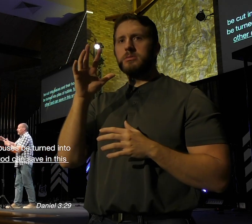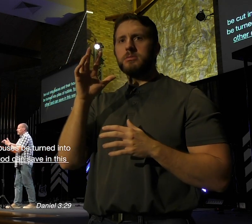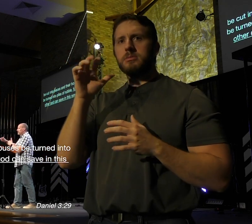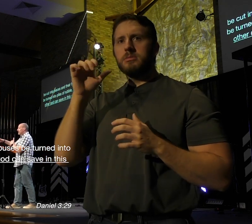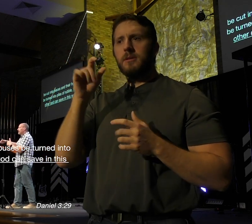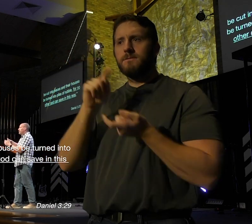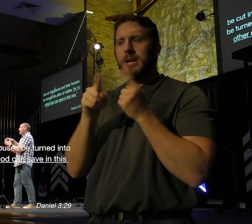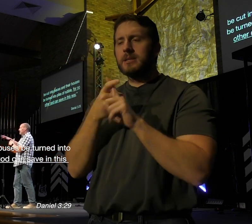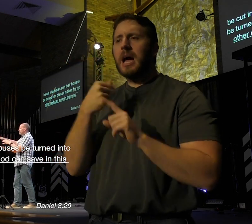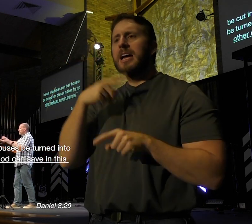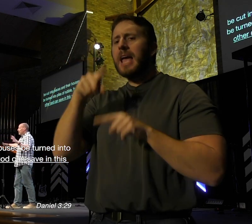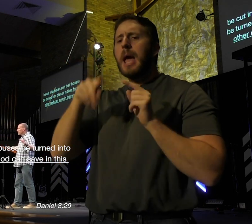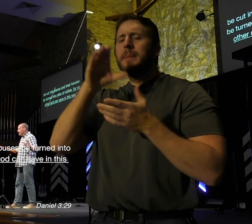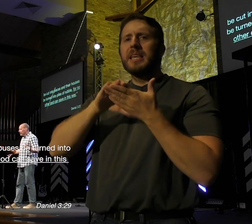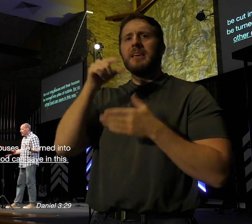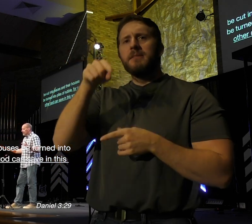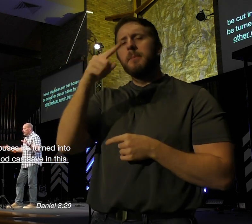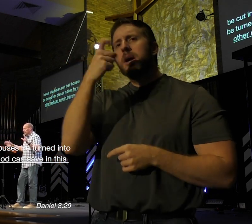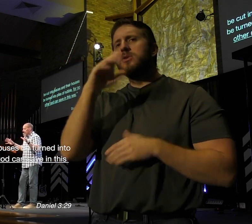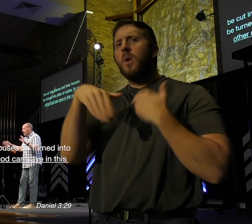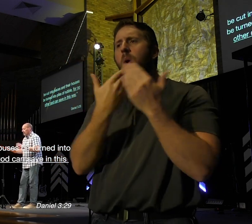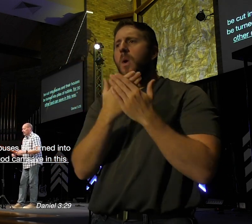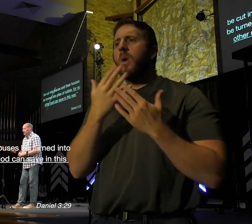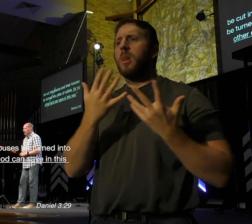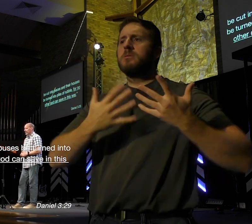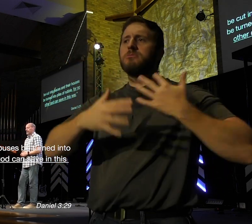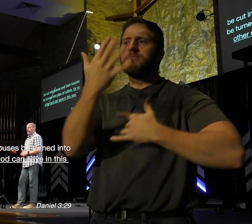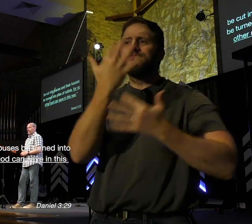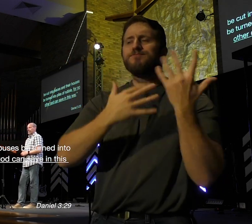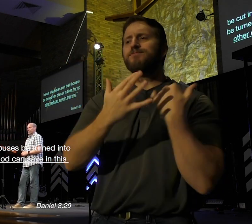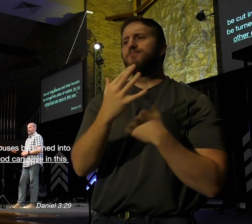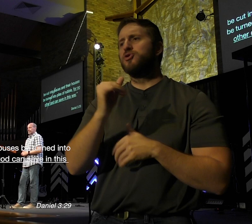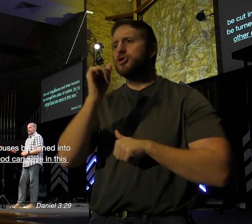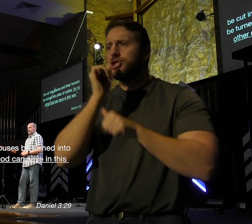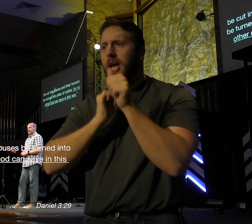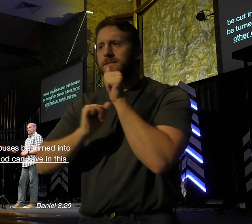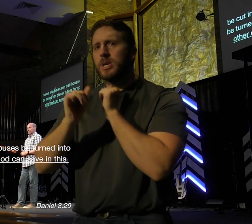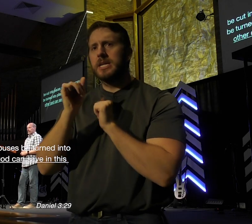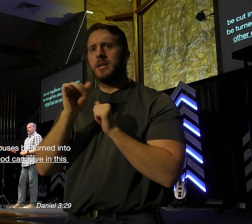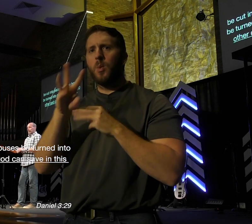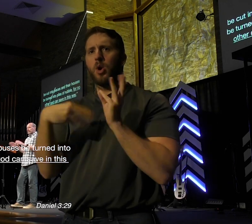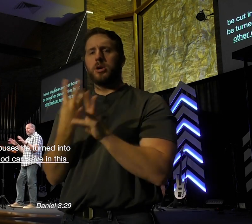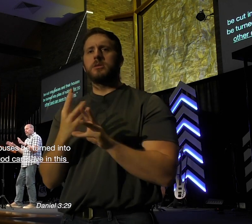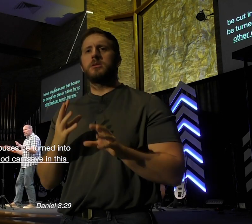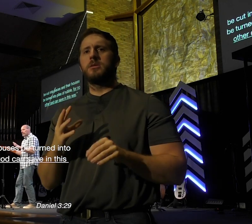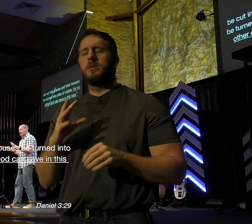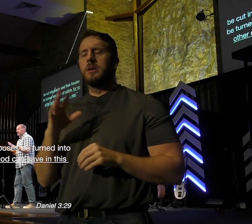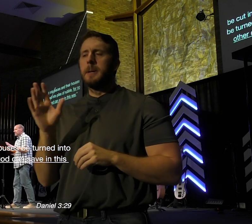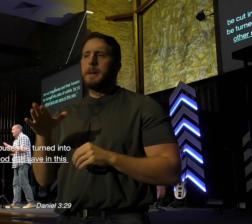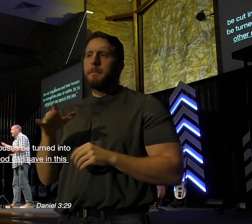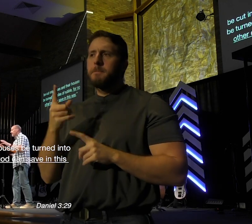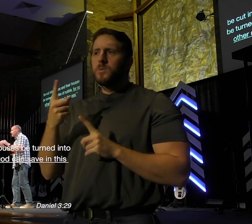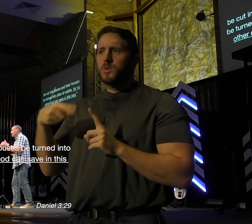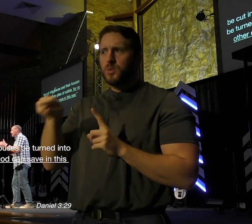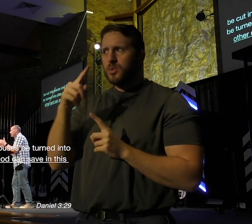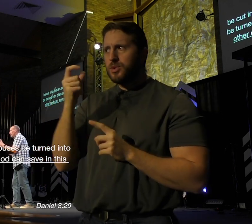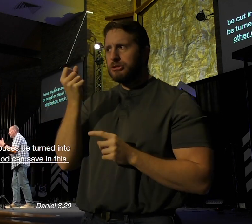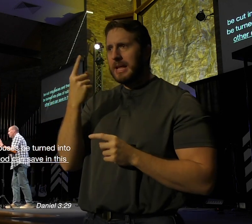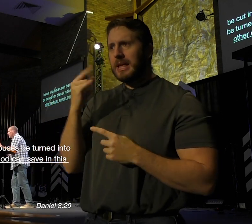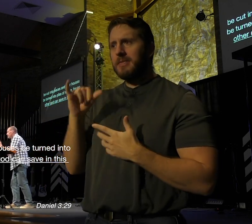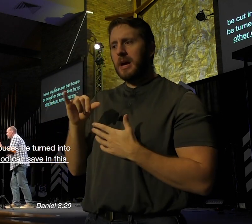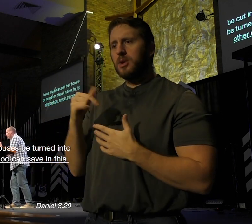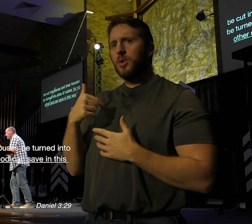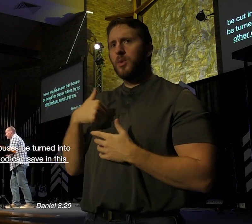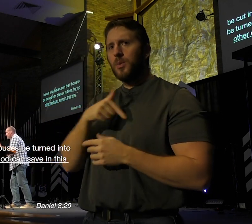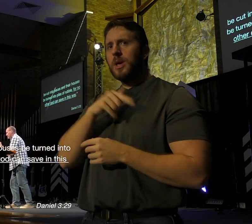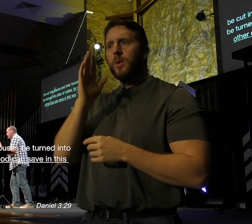can't believe in Christianity because of all of the furnaces and all of the suffering. Friends, do you realize that you are going